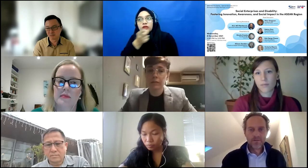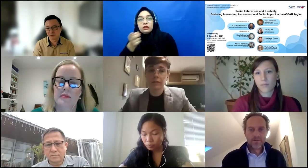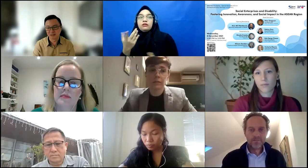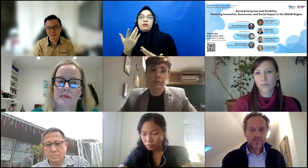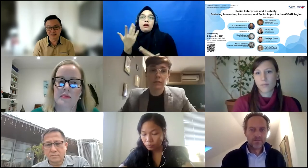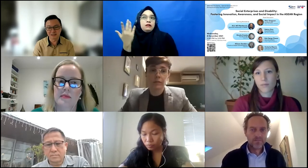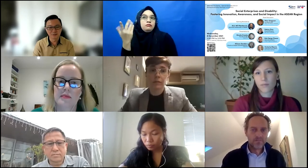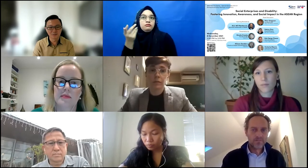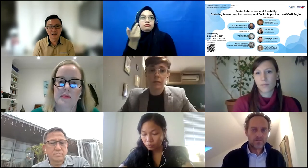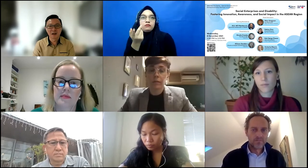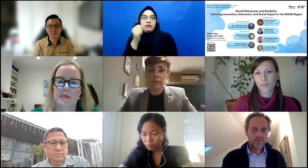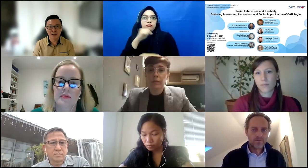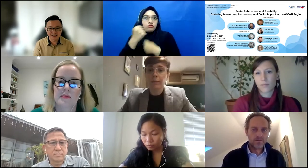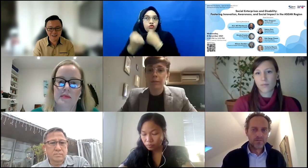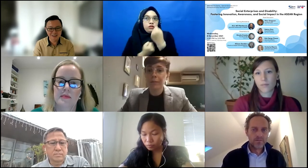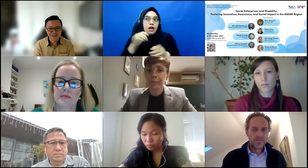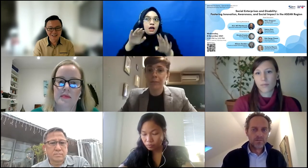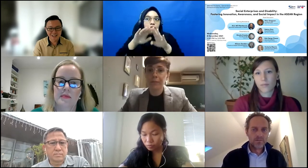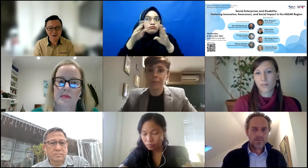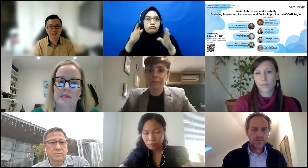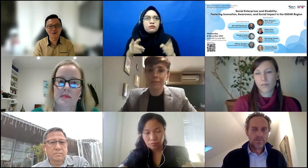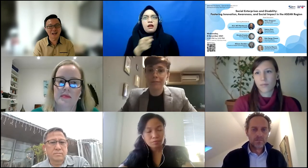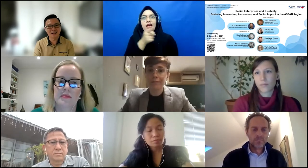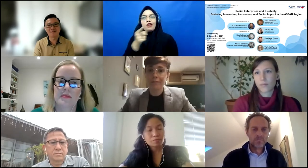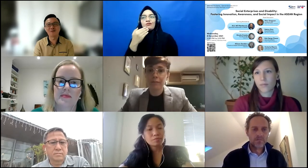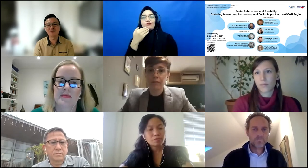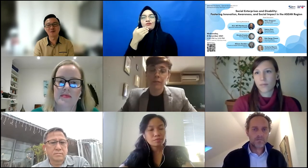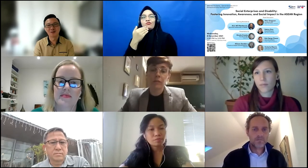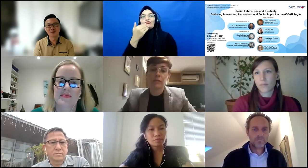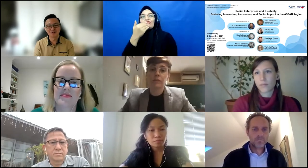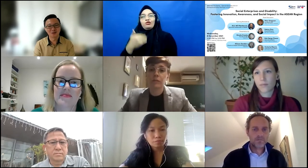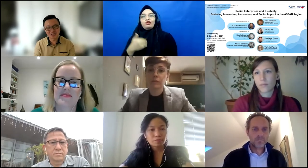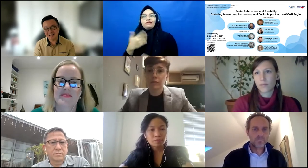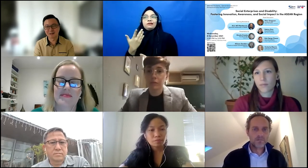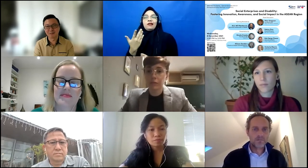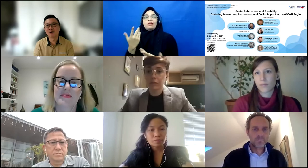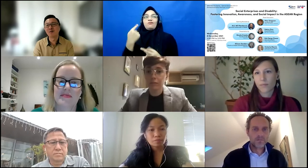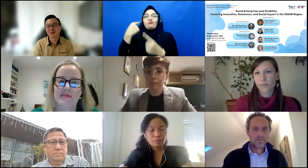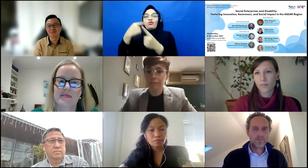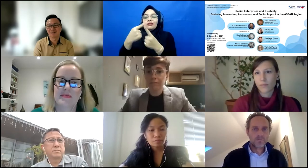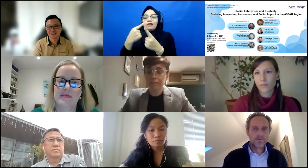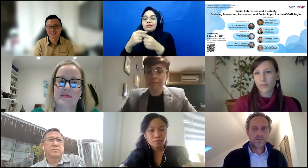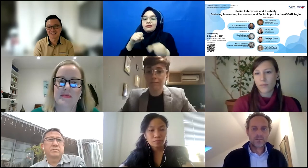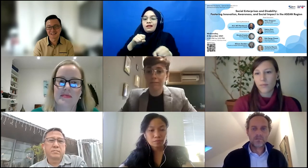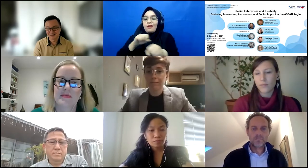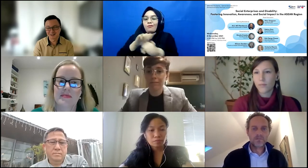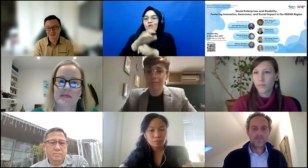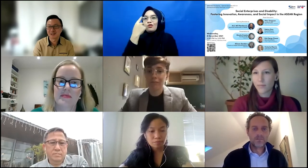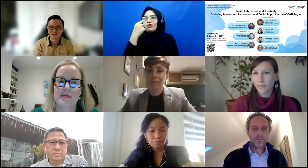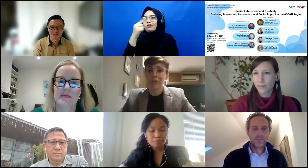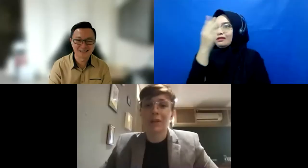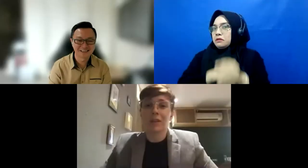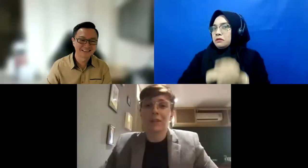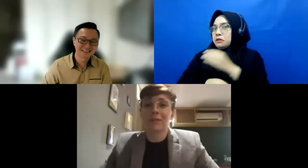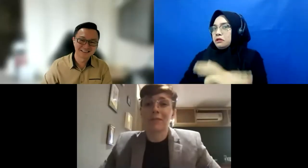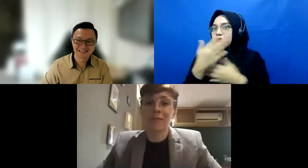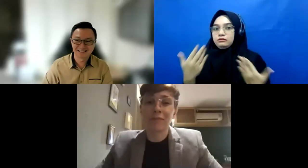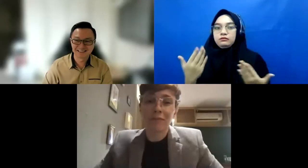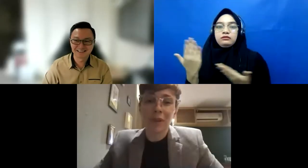with disabilities. Max, if I could have you to start the ball rolling, please. The floor is